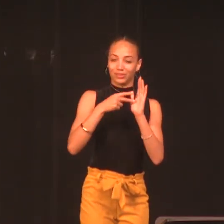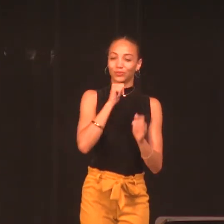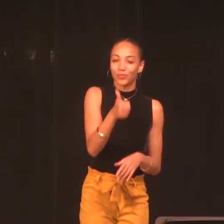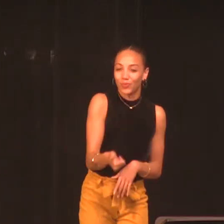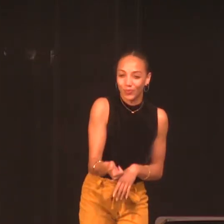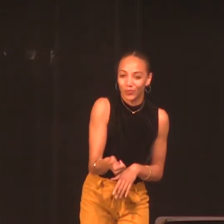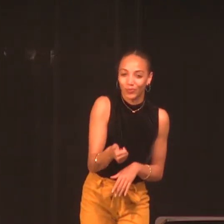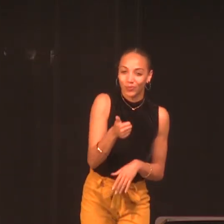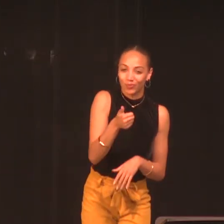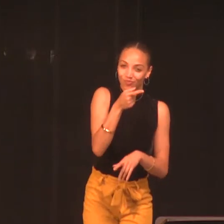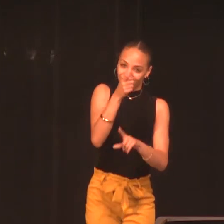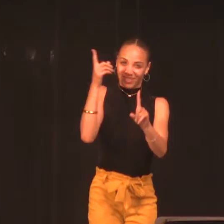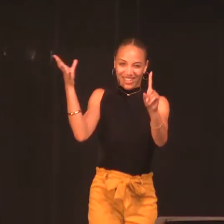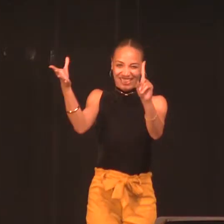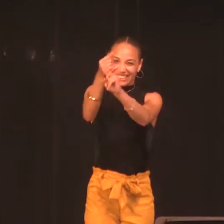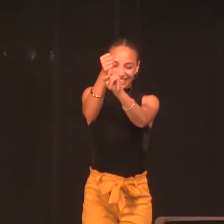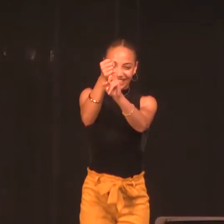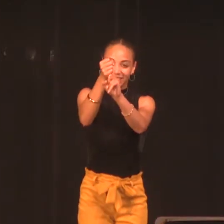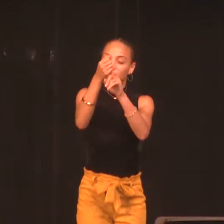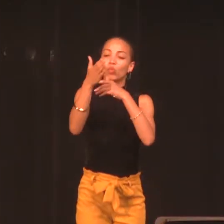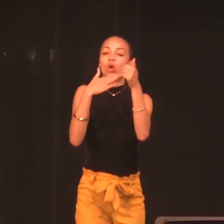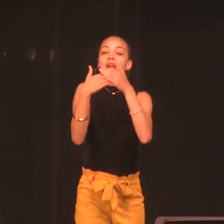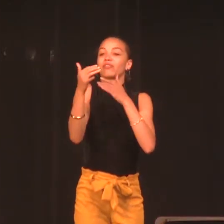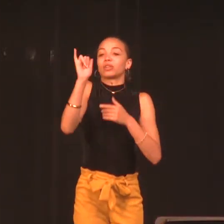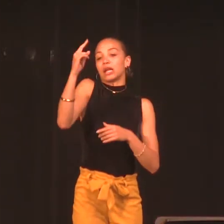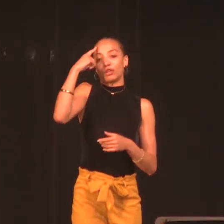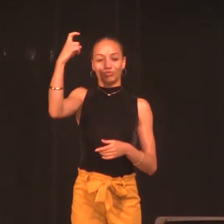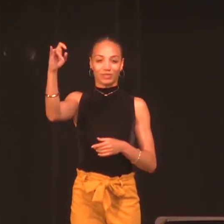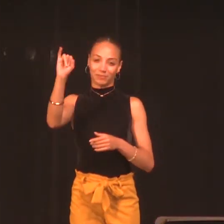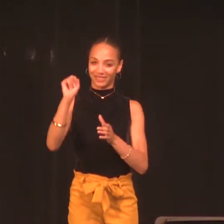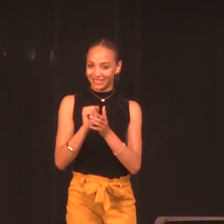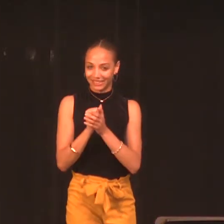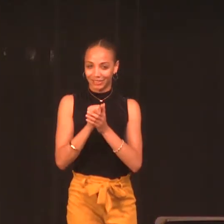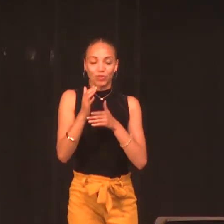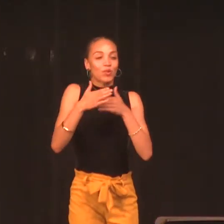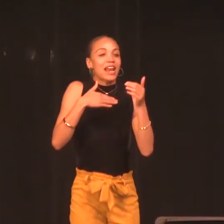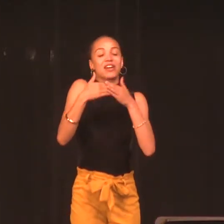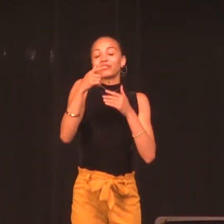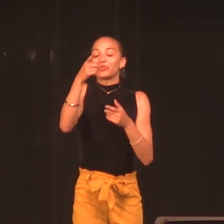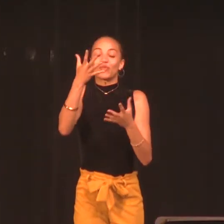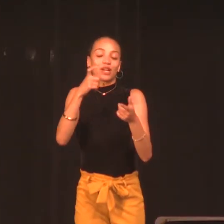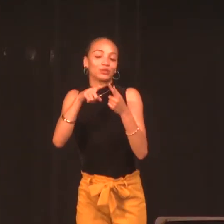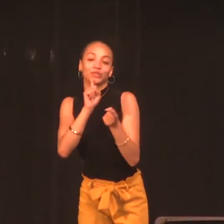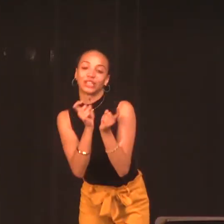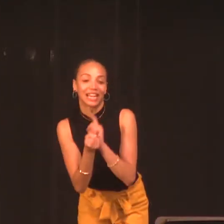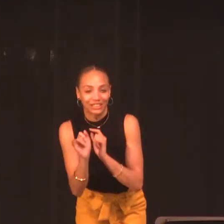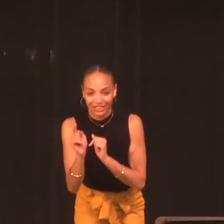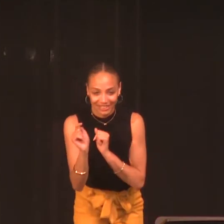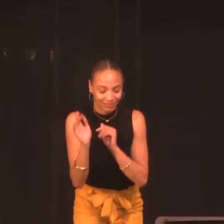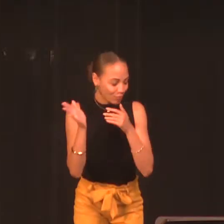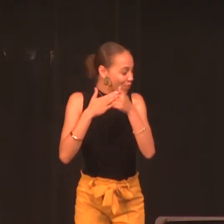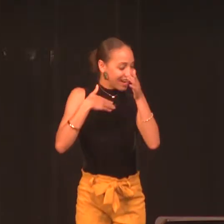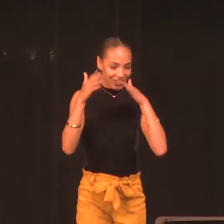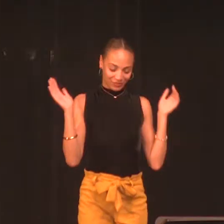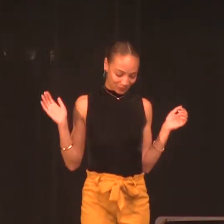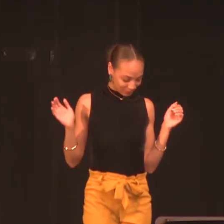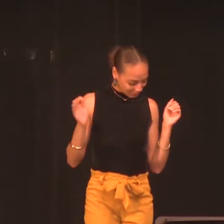road than you thought it might. But that doesn't mean that you failed. Whatever that dream is, go after it and change it if you need